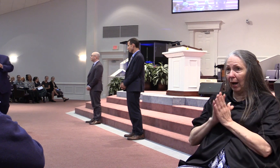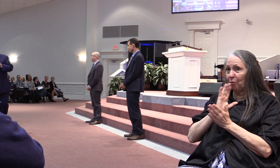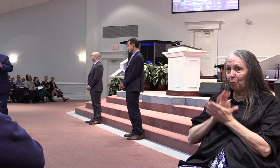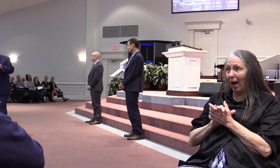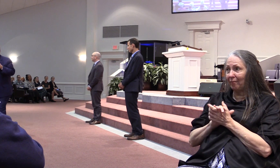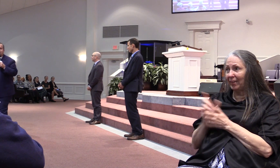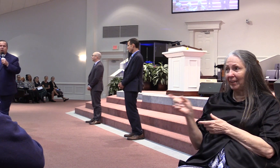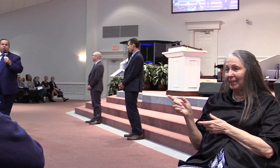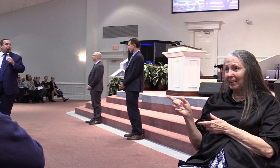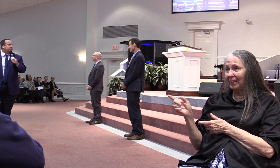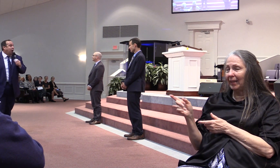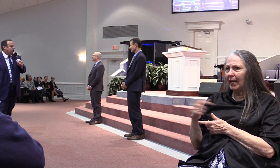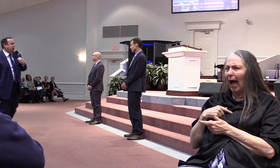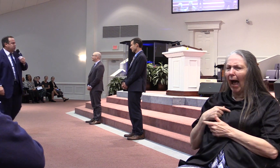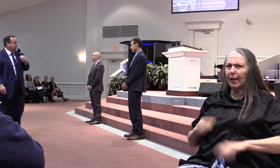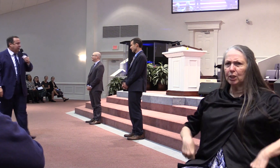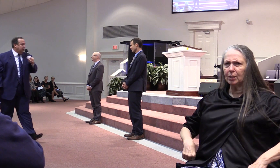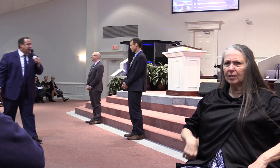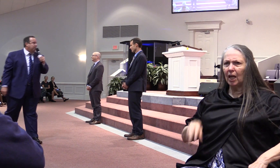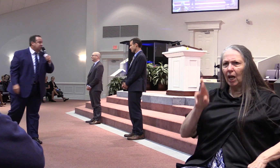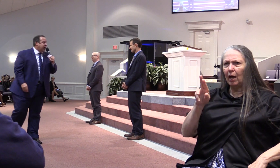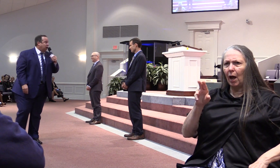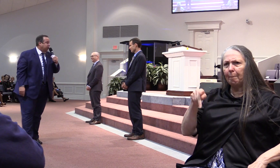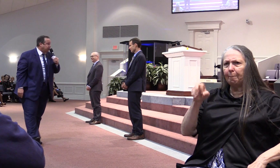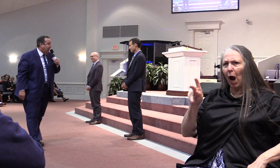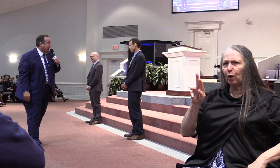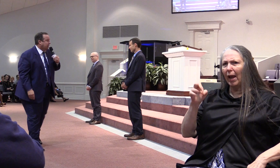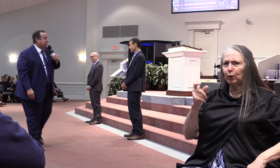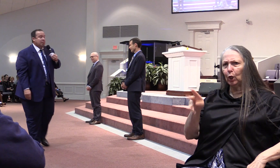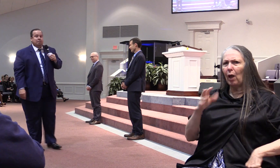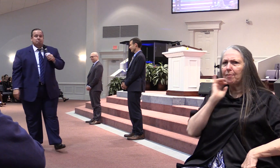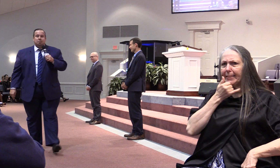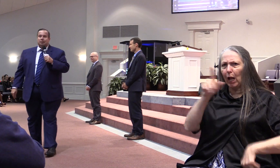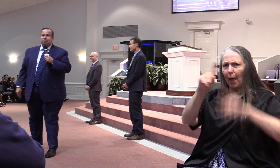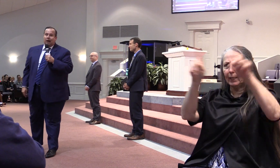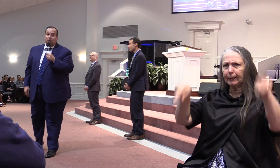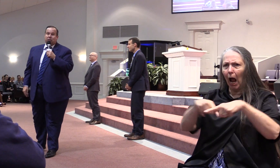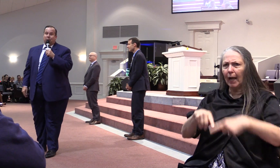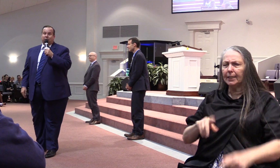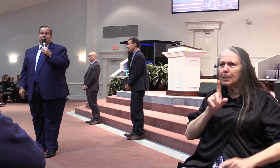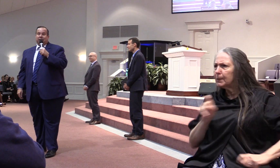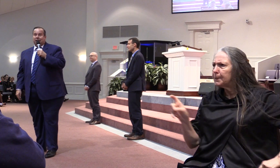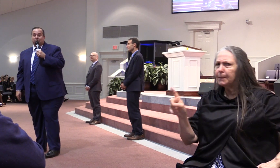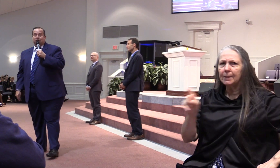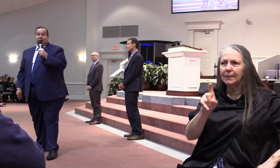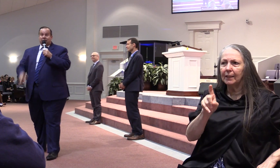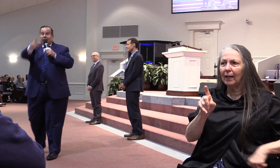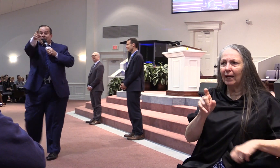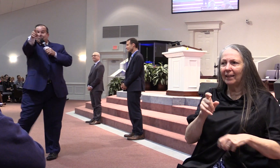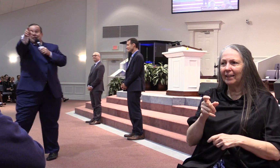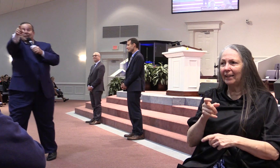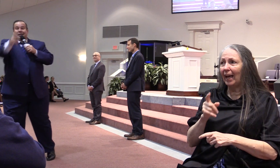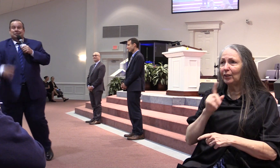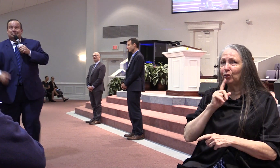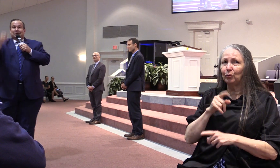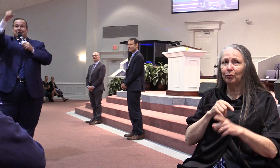she lives with. I went to go find a park ranger to tell them they had a mistake on their sign. I wish I were kidding. Is that